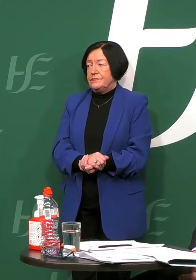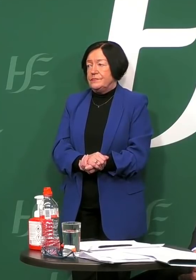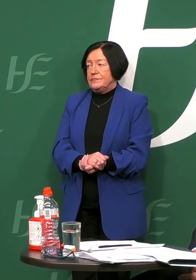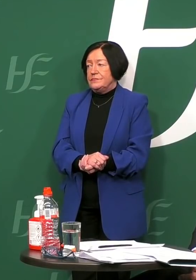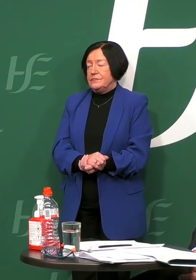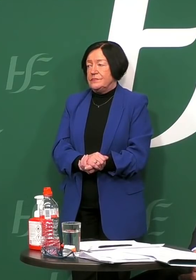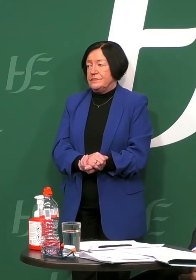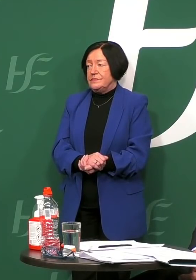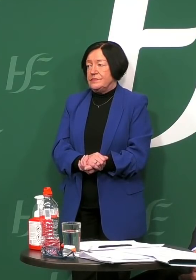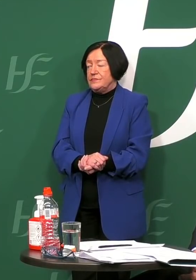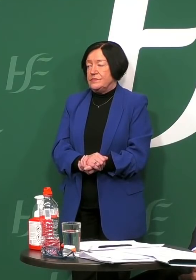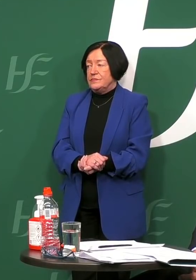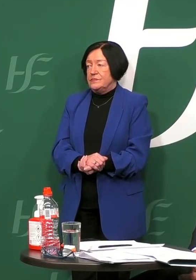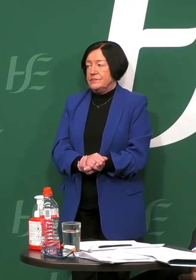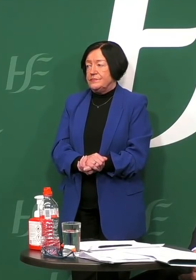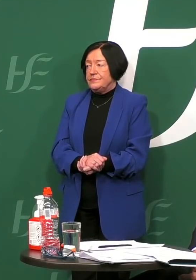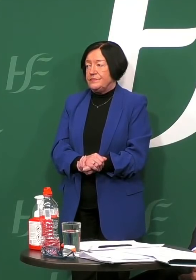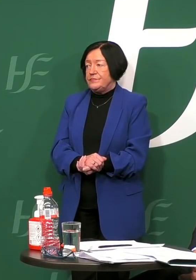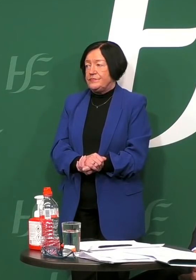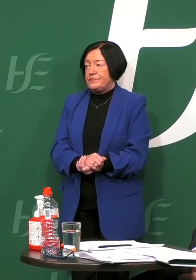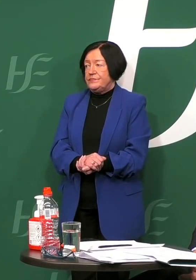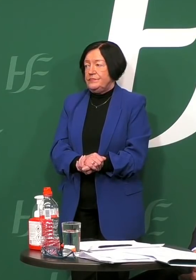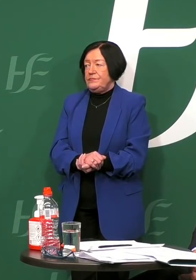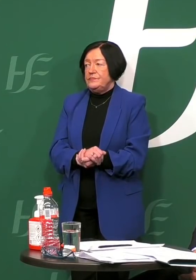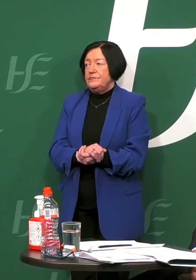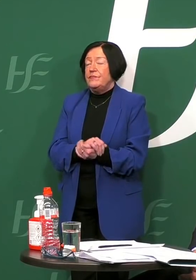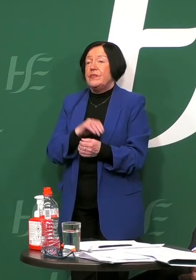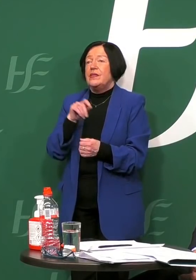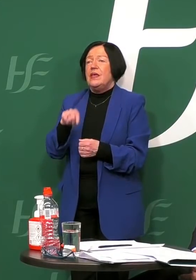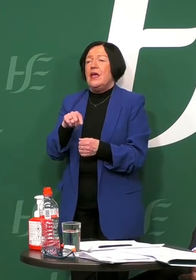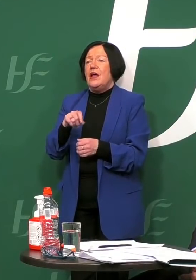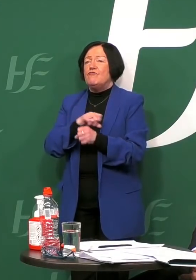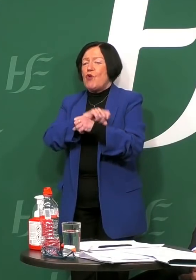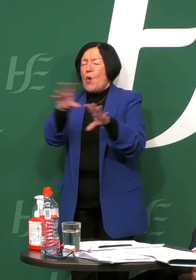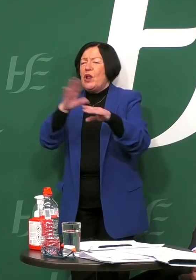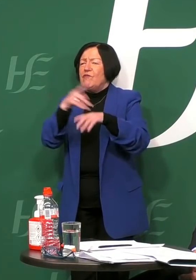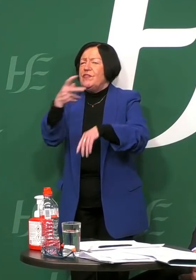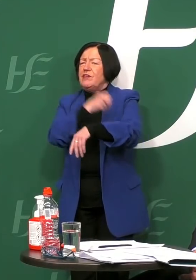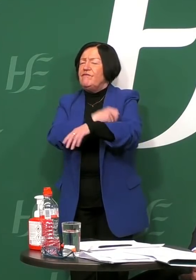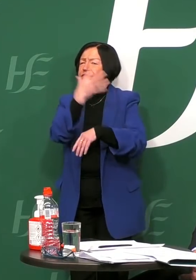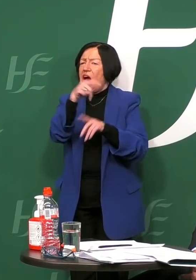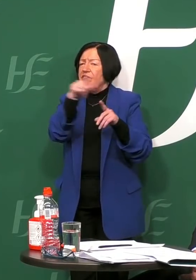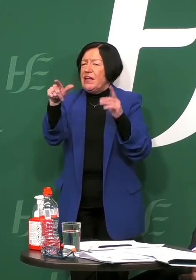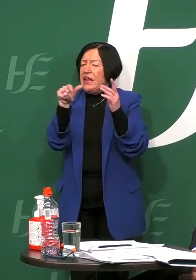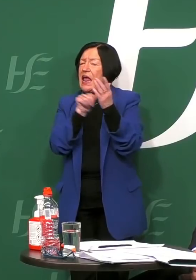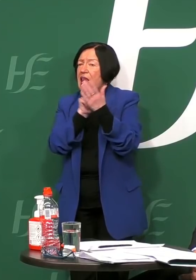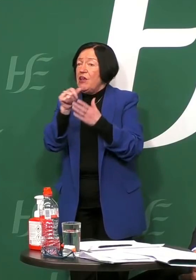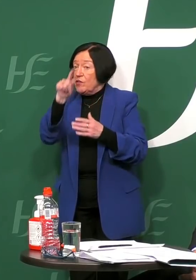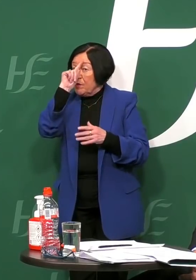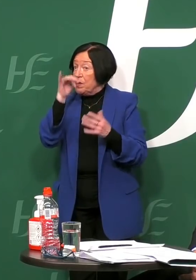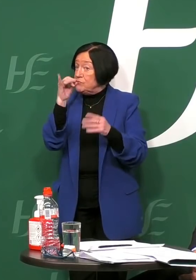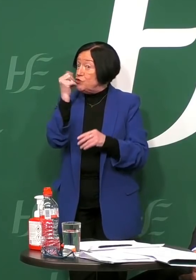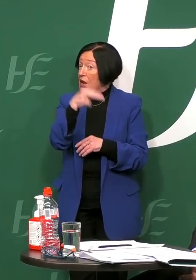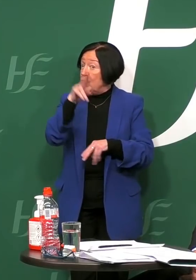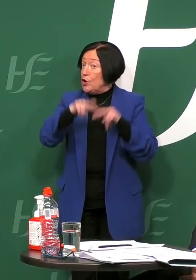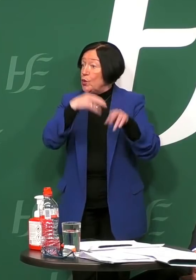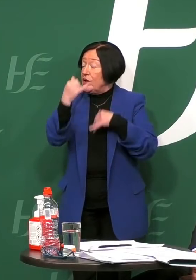Yeah, just in relation to as well, I suppose I know you touched on it there, just the rollout for the 5 to 11-year-olds. Sorry, to be clear, so it'll be likely to be the new year, you think, in January